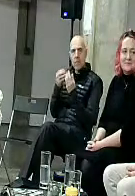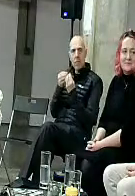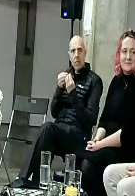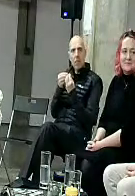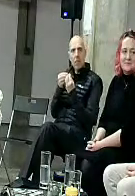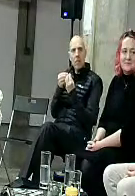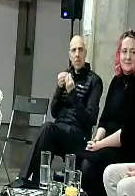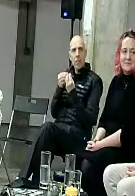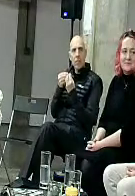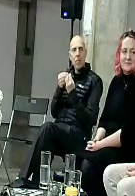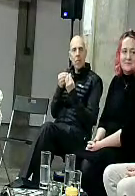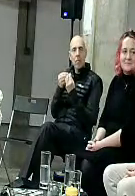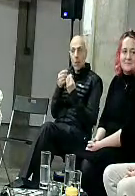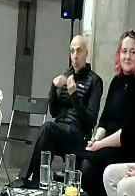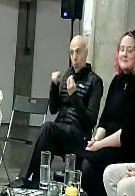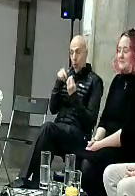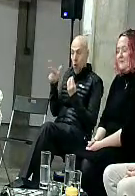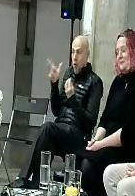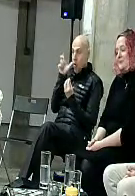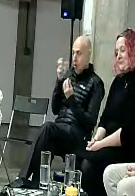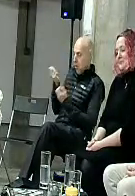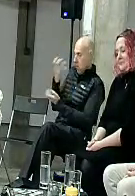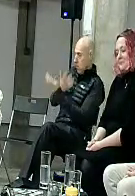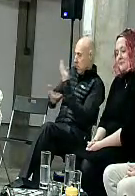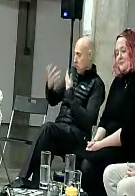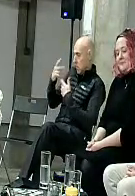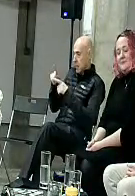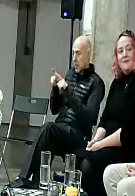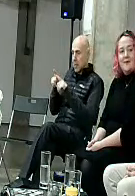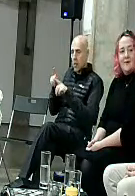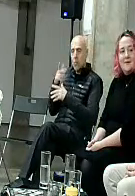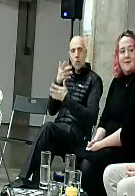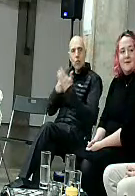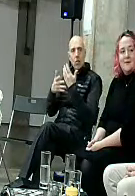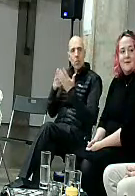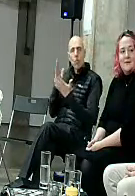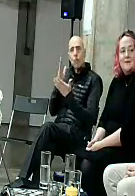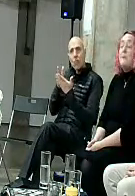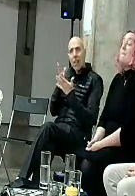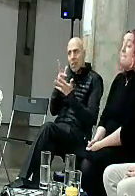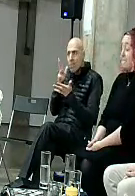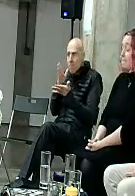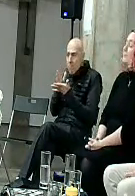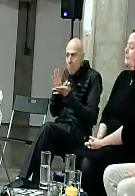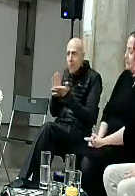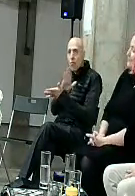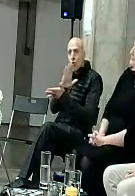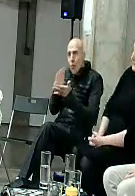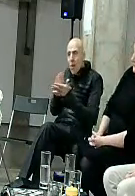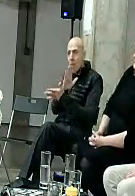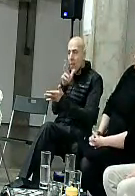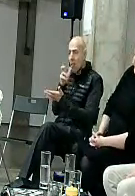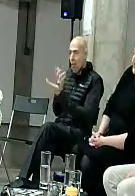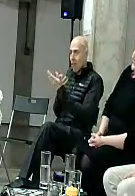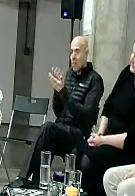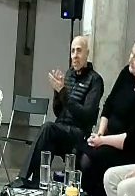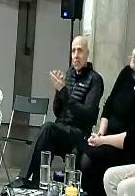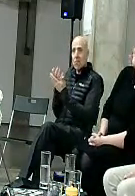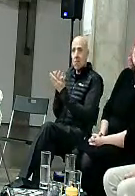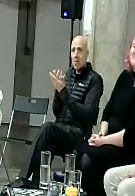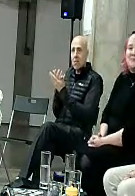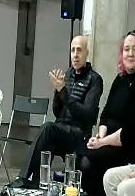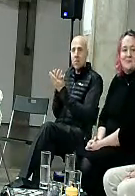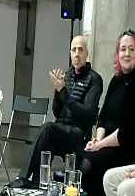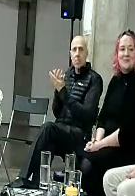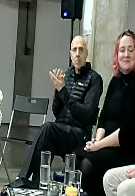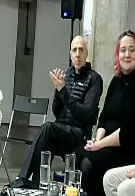heard some of these stories. But it was also a really joyful conversation.